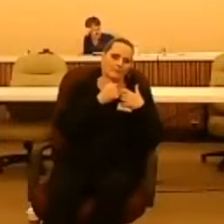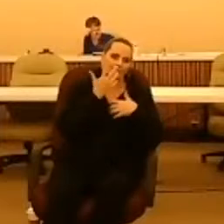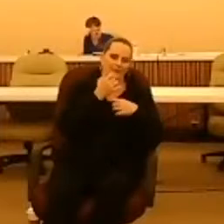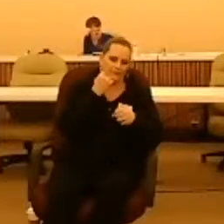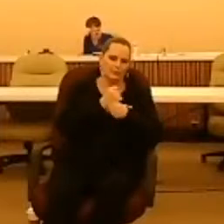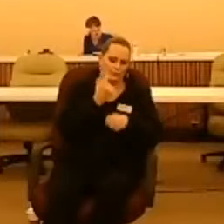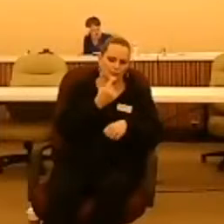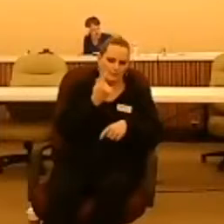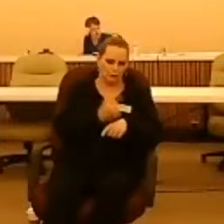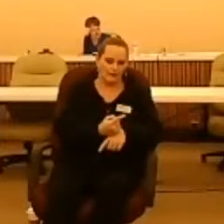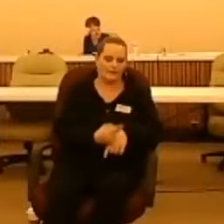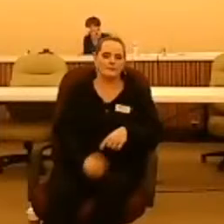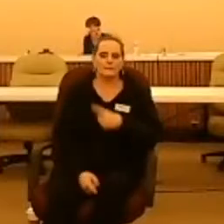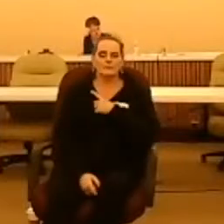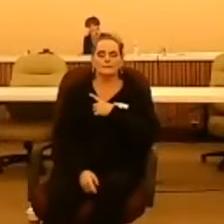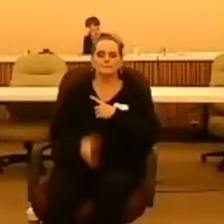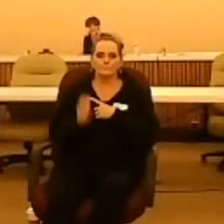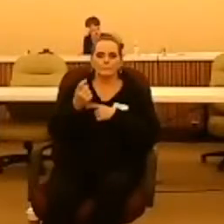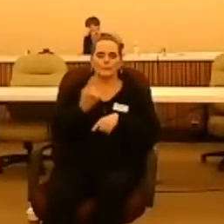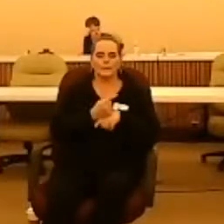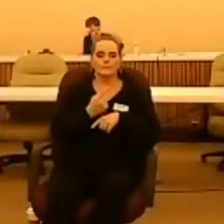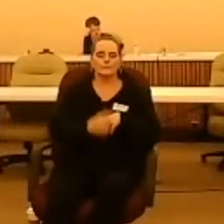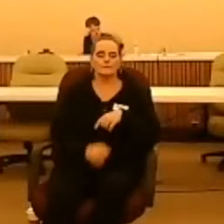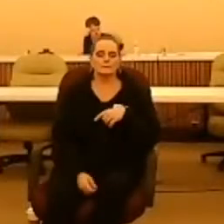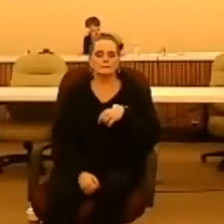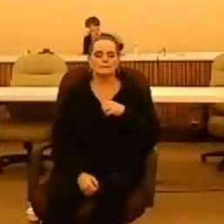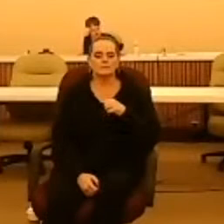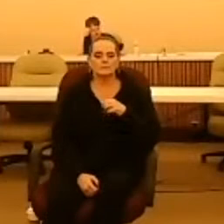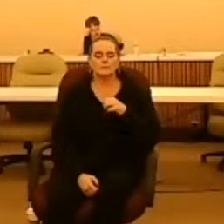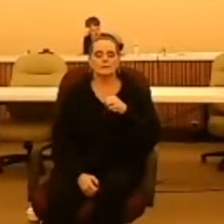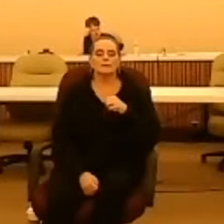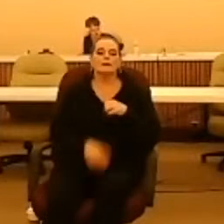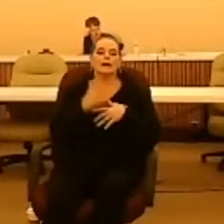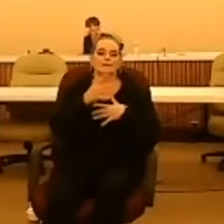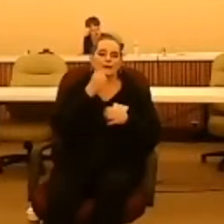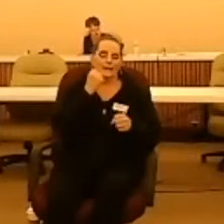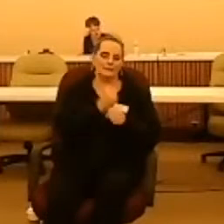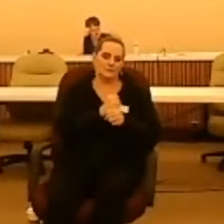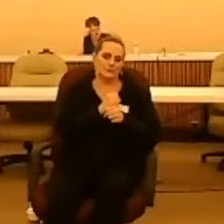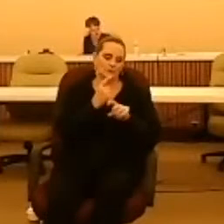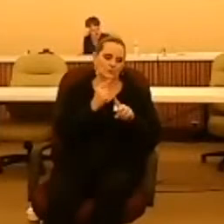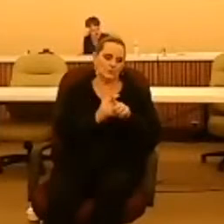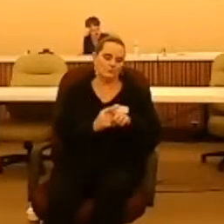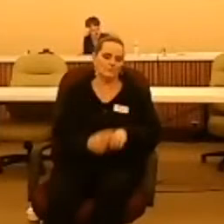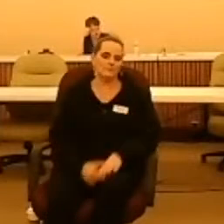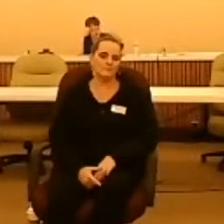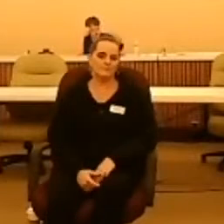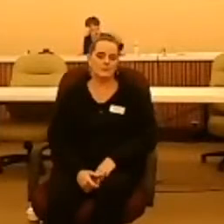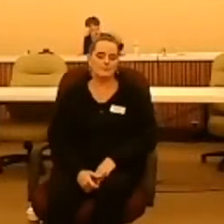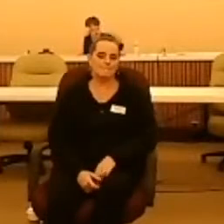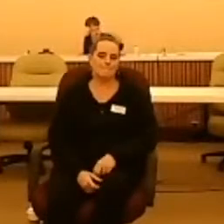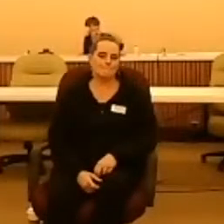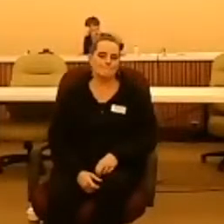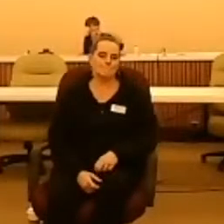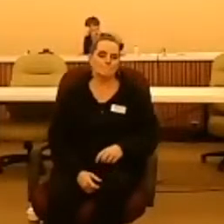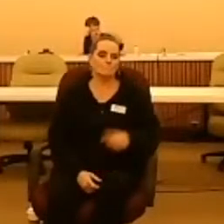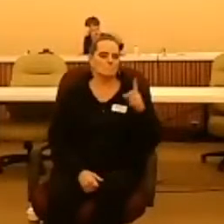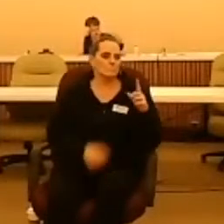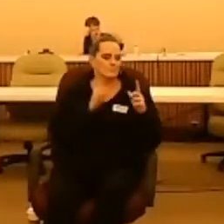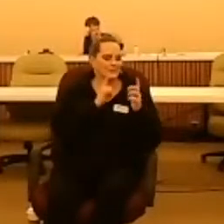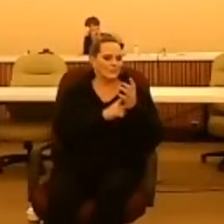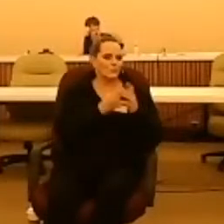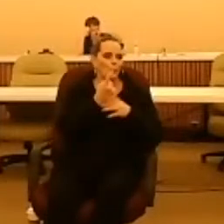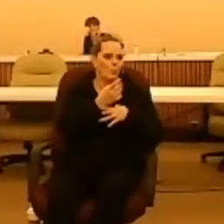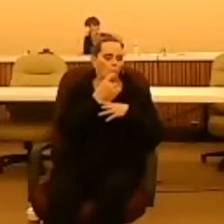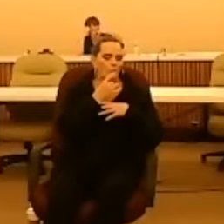or something like that? Correct. Okay, so it's just. what we've 5-year done. term, yep. Right. And I think I noticed one of the lights